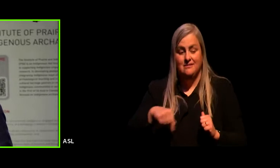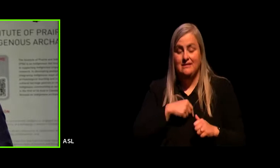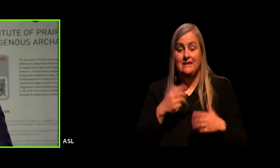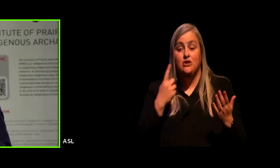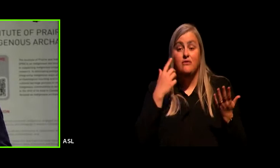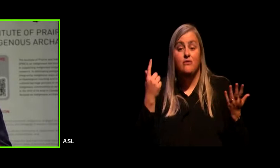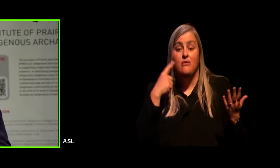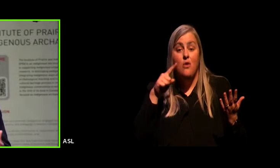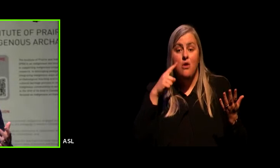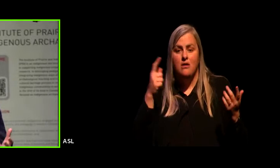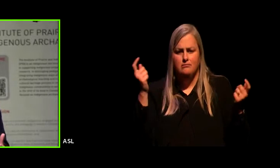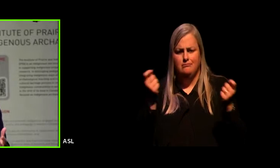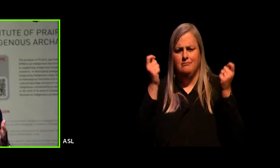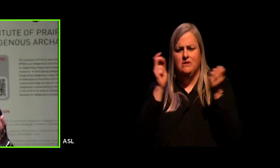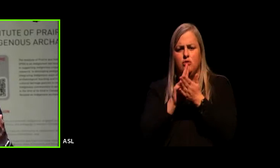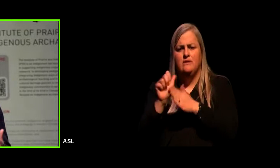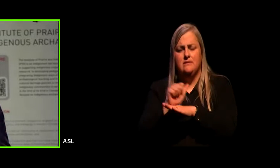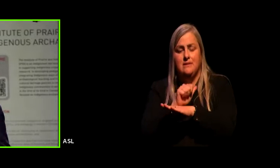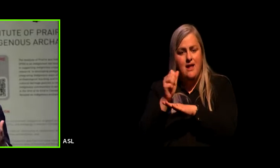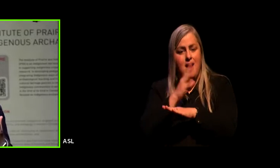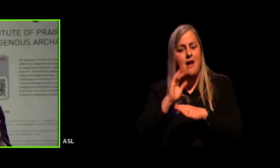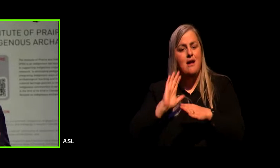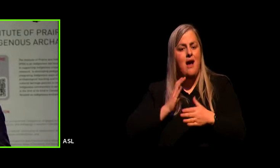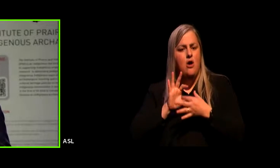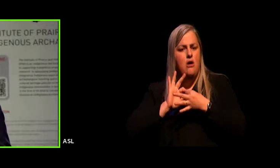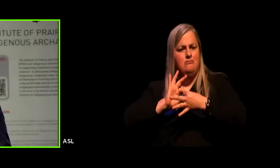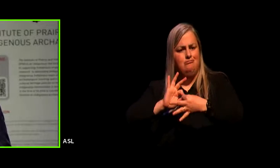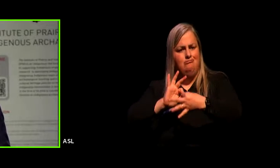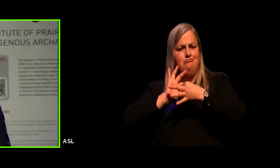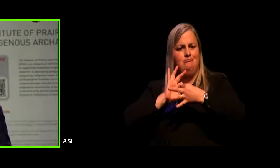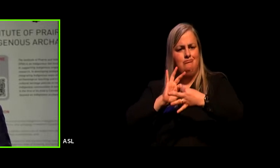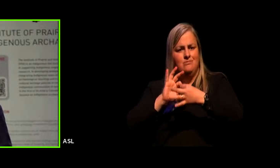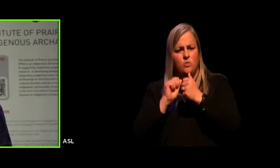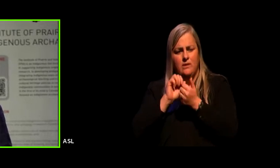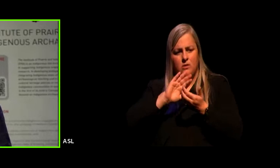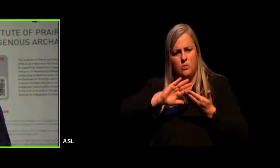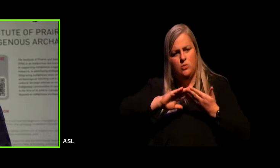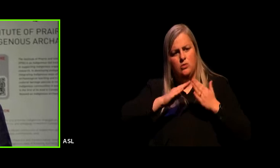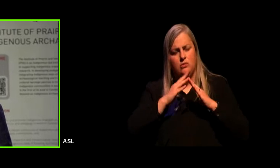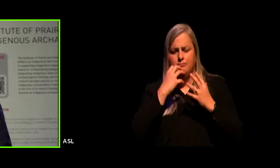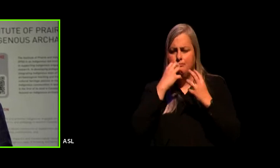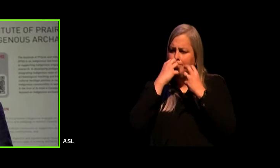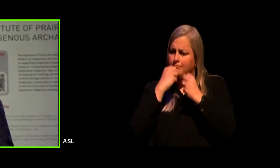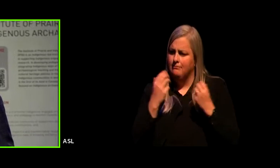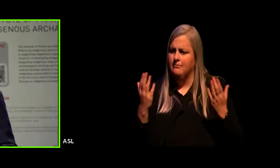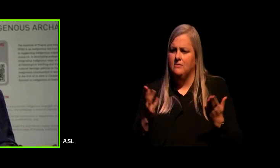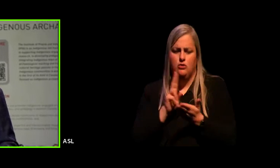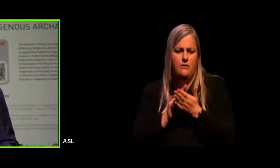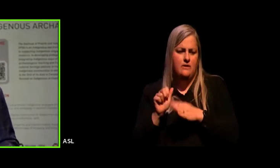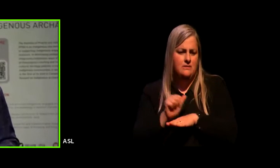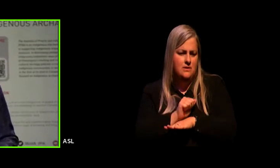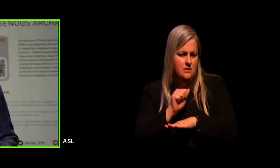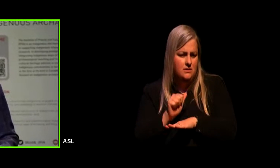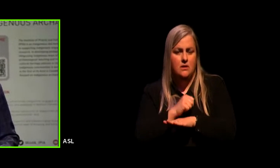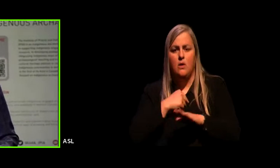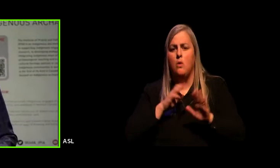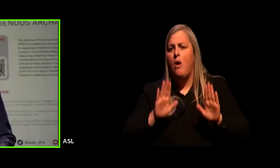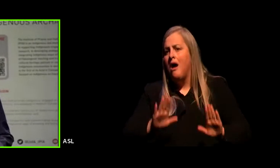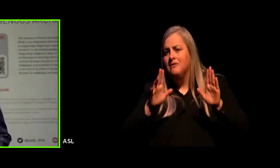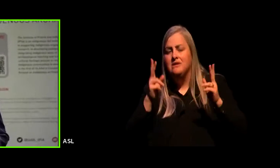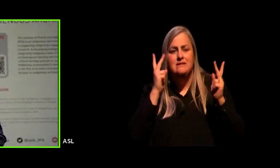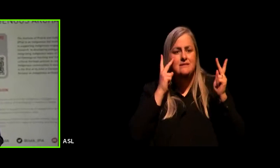Alberta, and in particular, to celebrate our connection to the community that is so important to the University of Alberta. And so it's wonderful to see so many